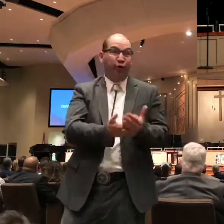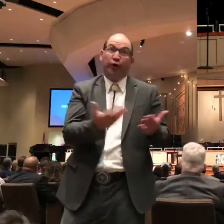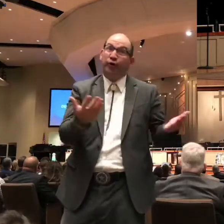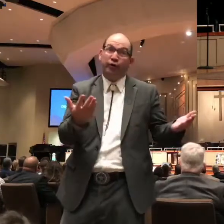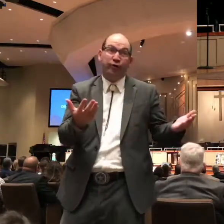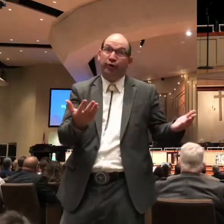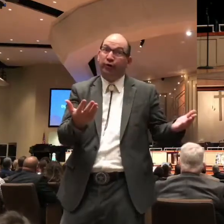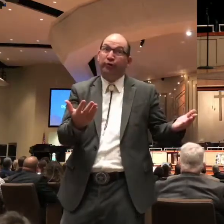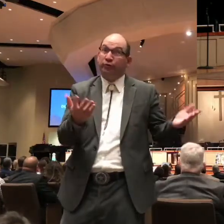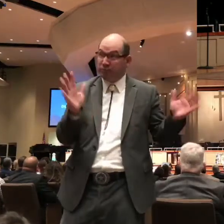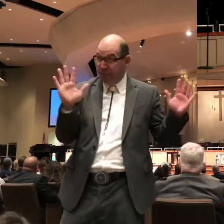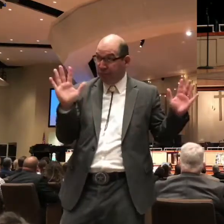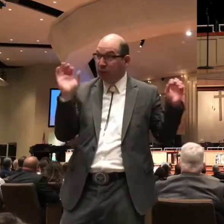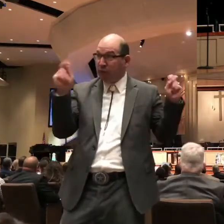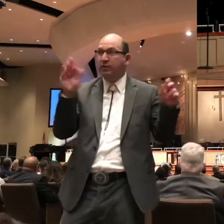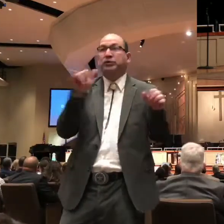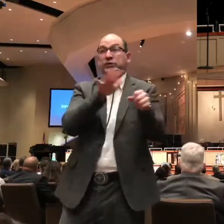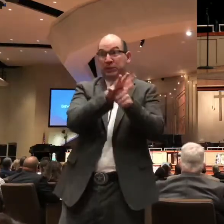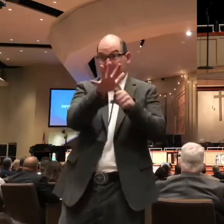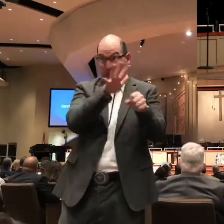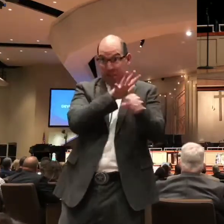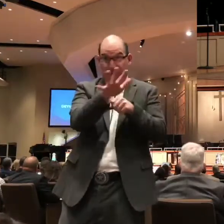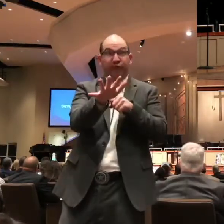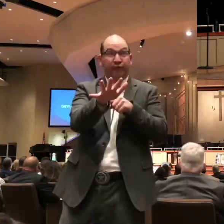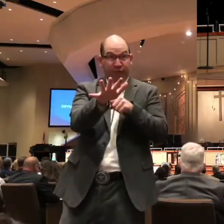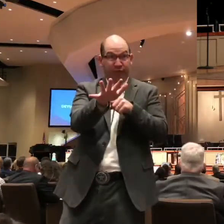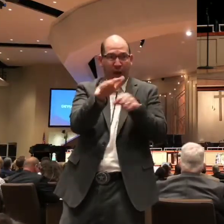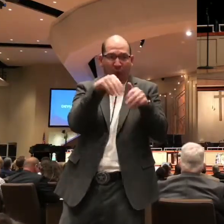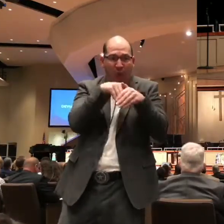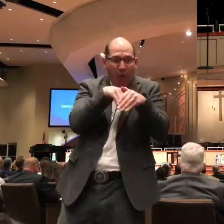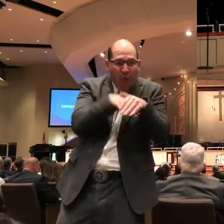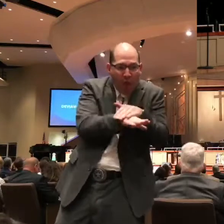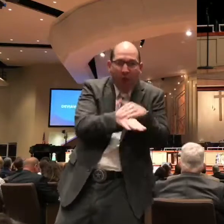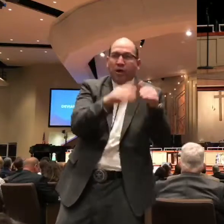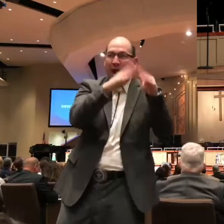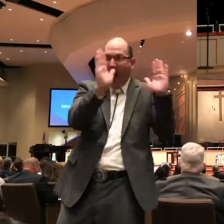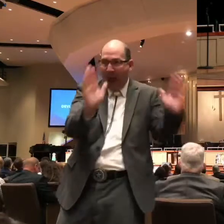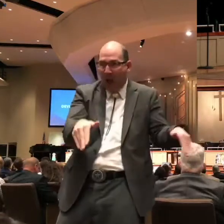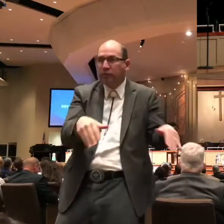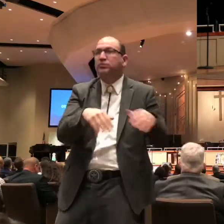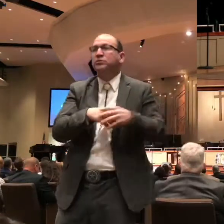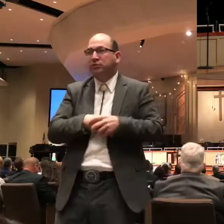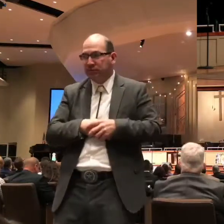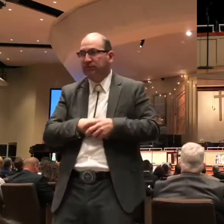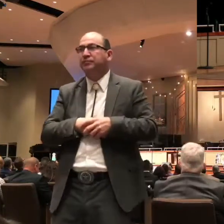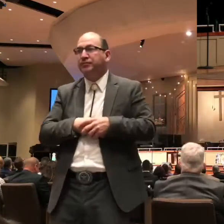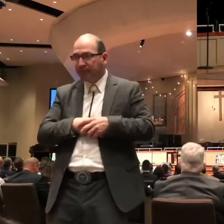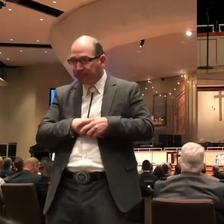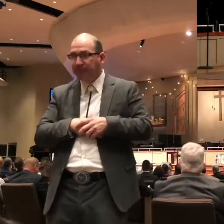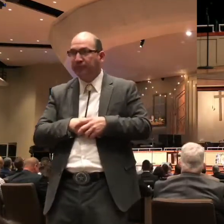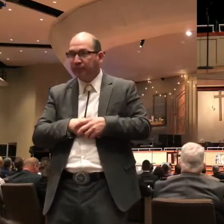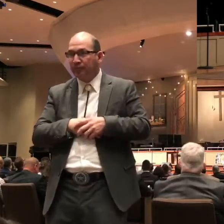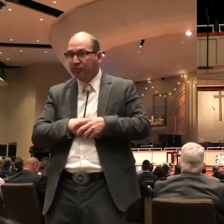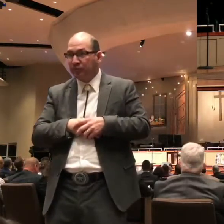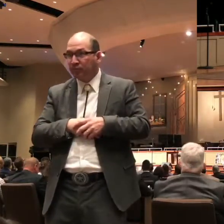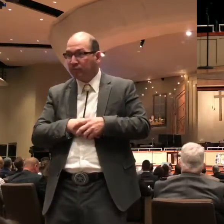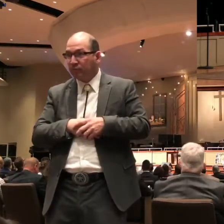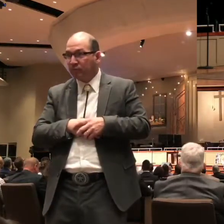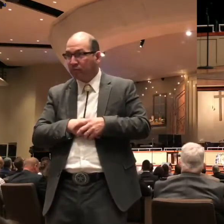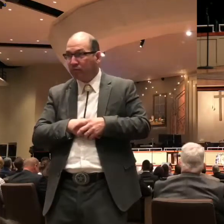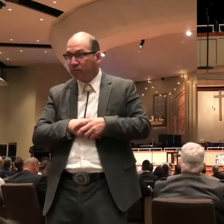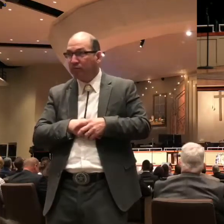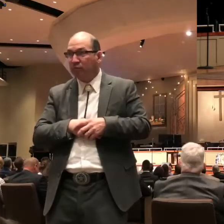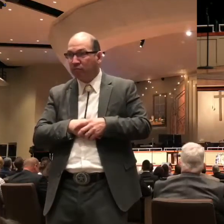you are with me on that right there? And notice the terminology, "For of this sort are they." This is the type